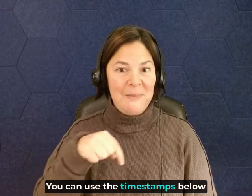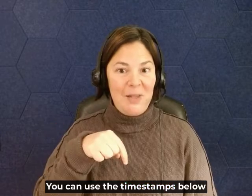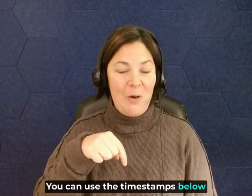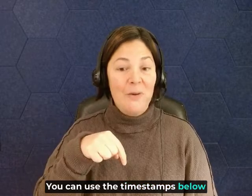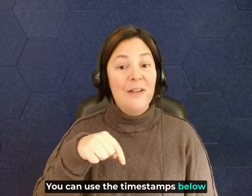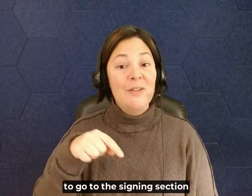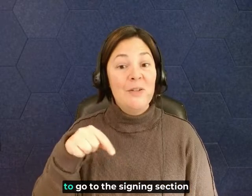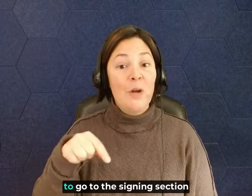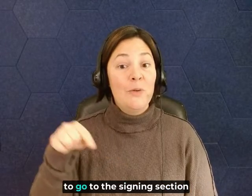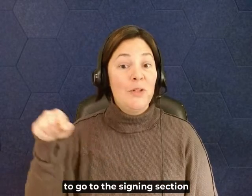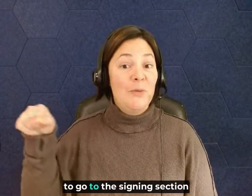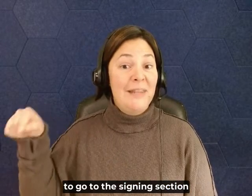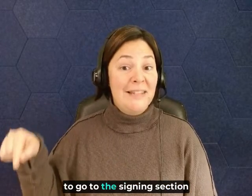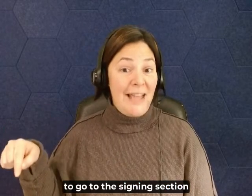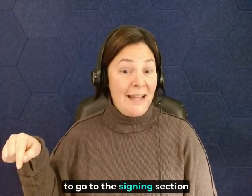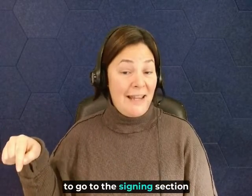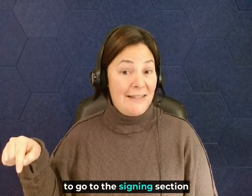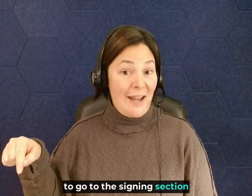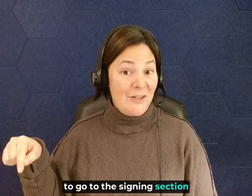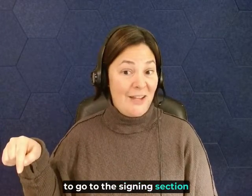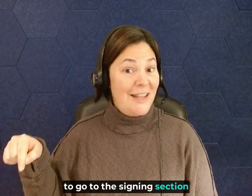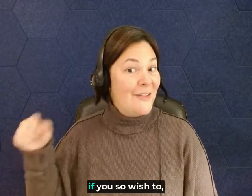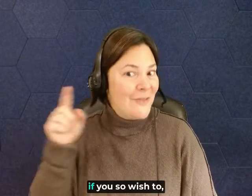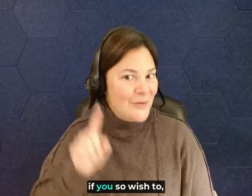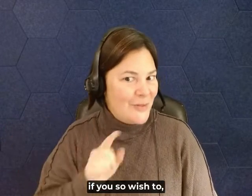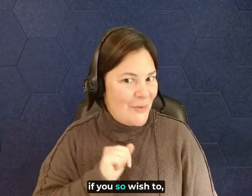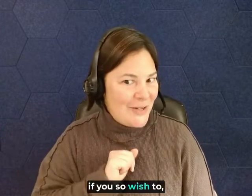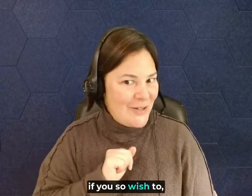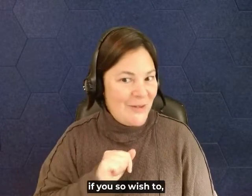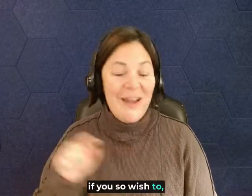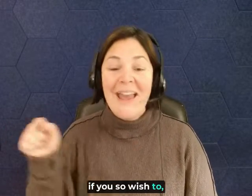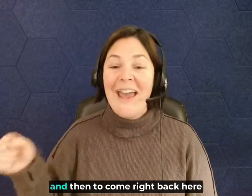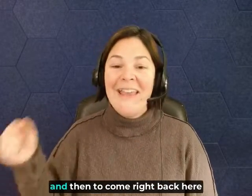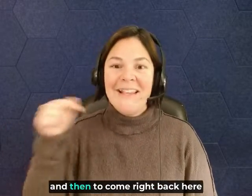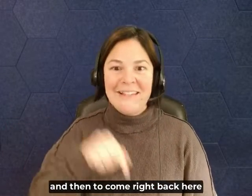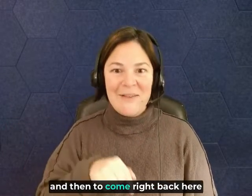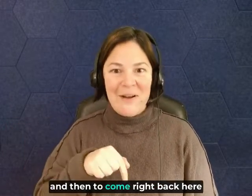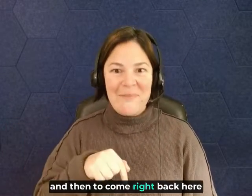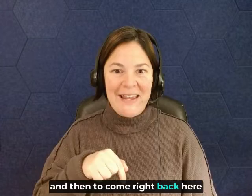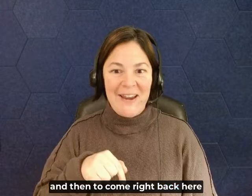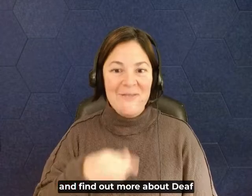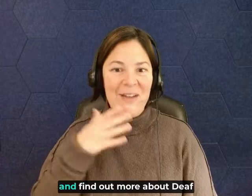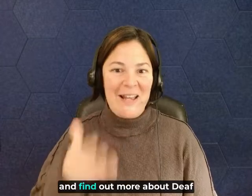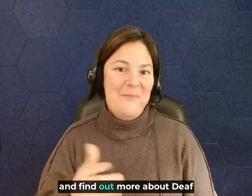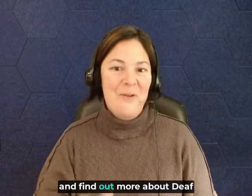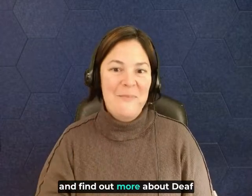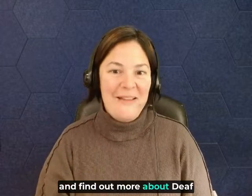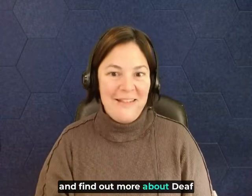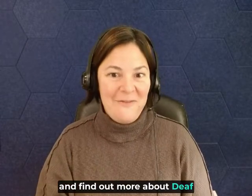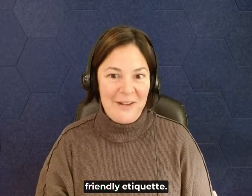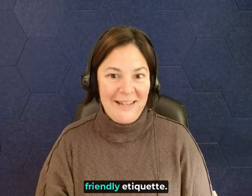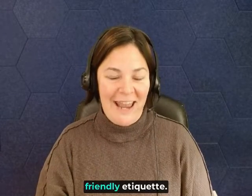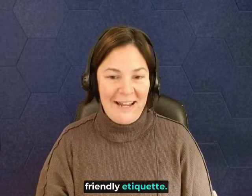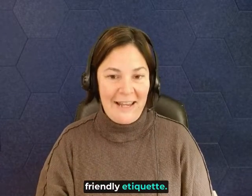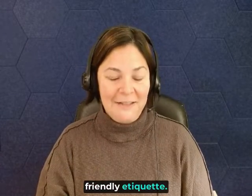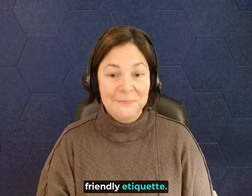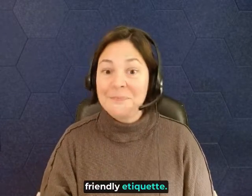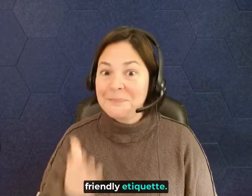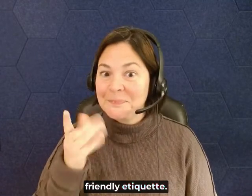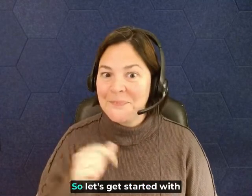below to go to the signing section if you so wish to, and then to come right back here and find out more about deaf-friendly etiquette. So